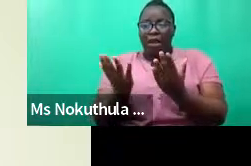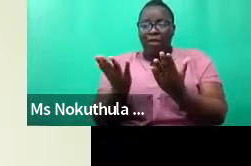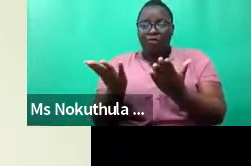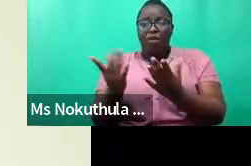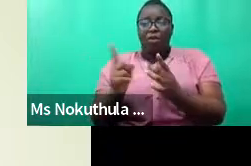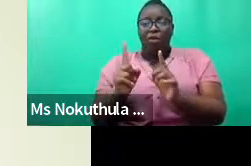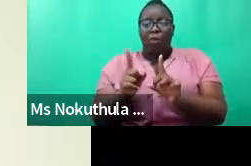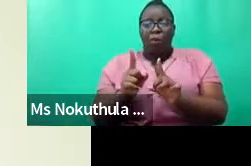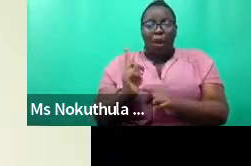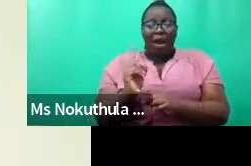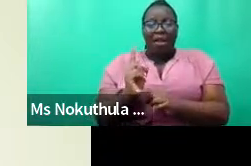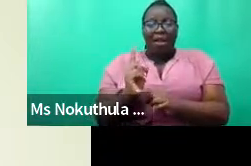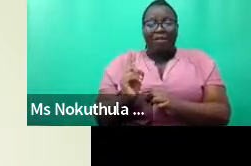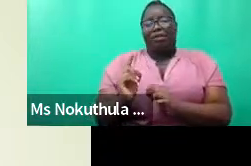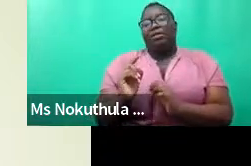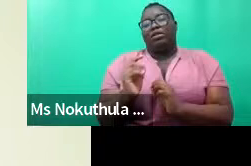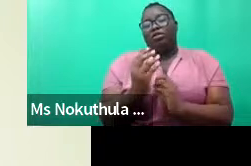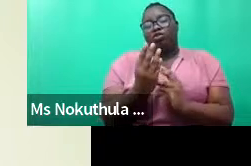soft copies of